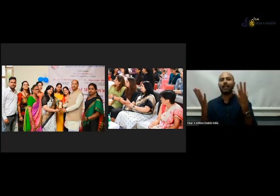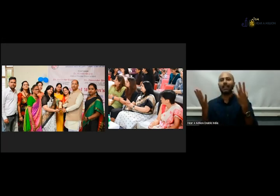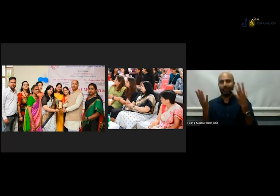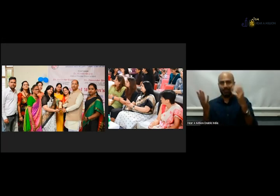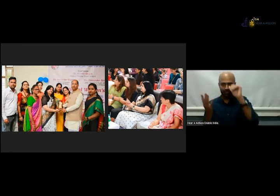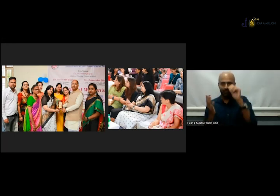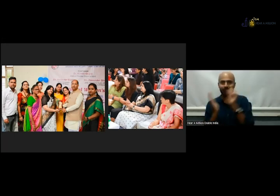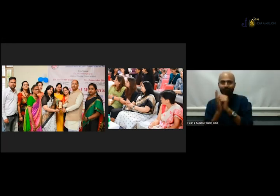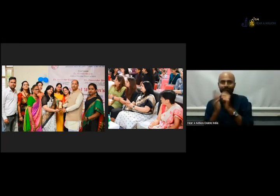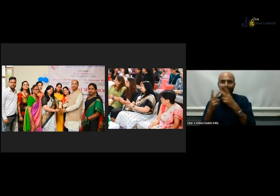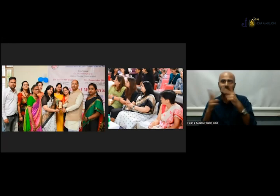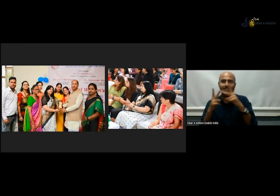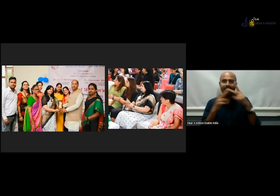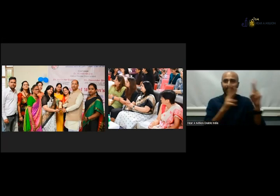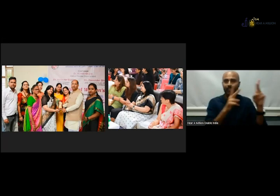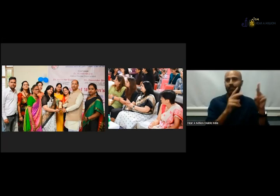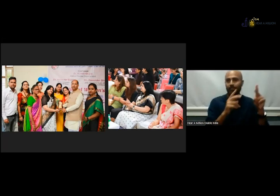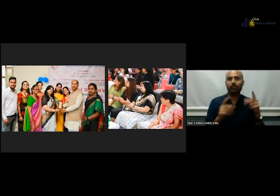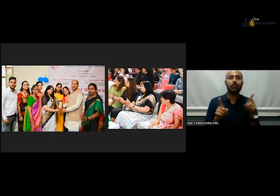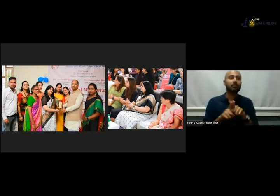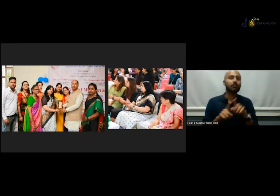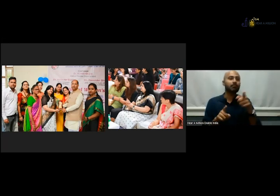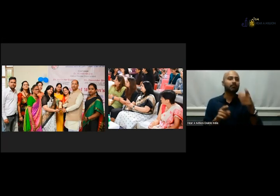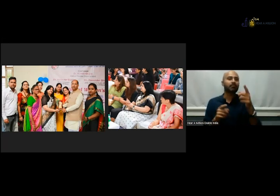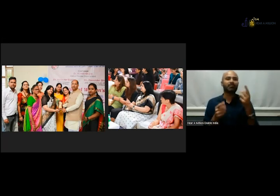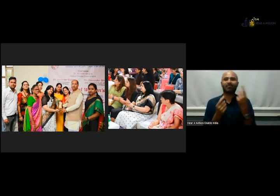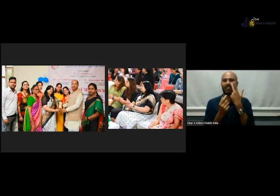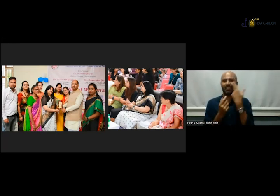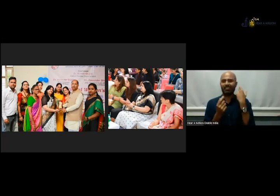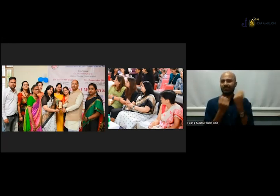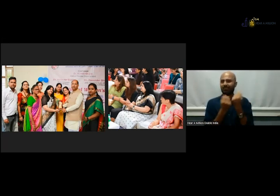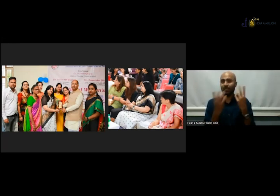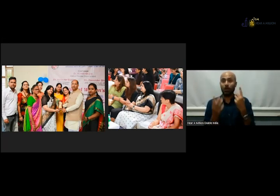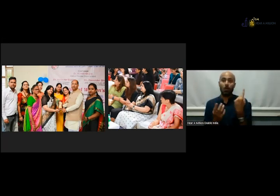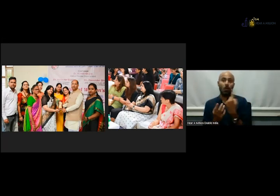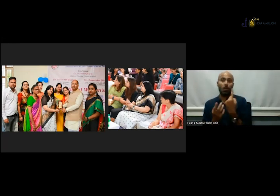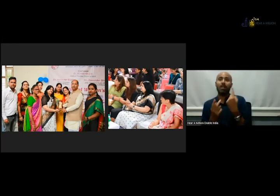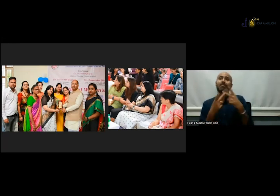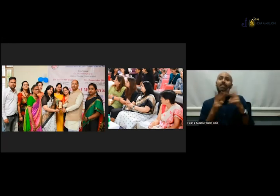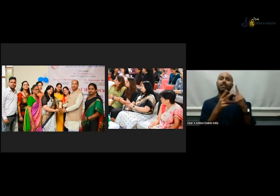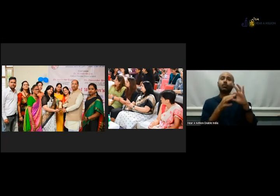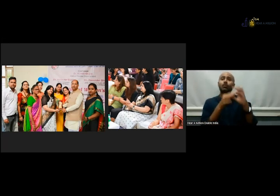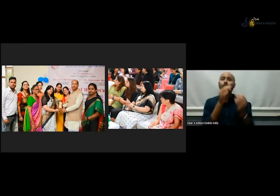And also she has wrote multiple articles.